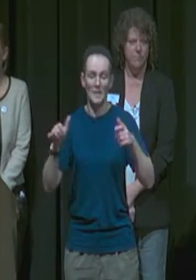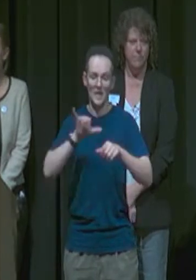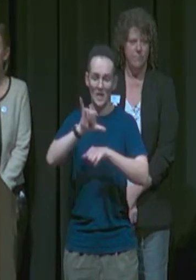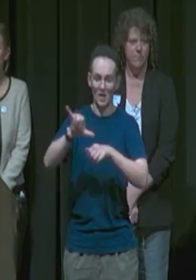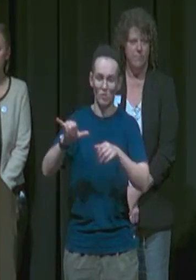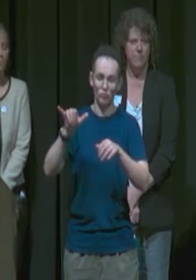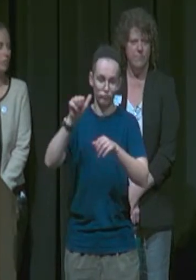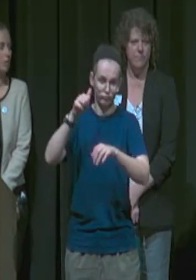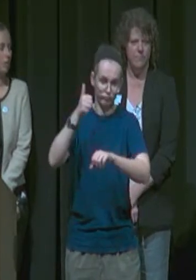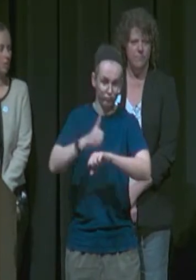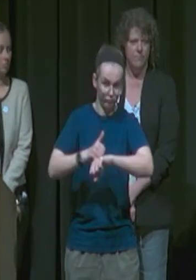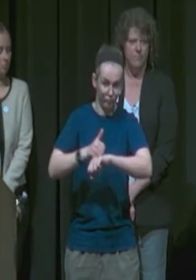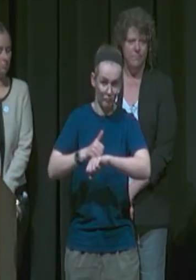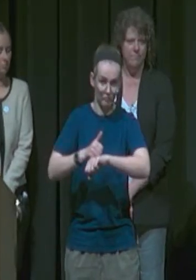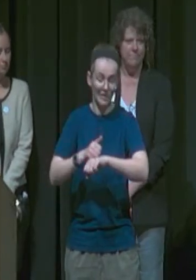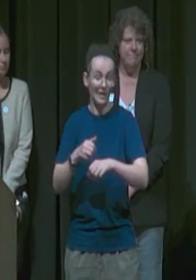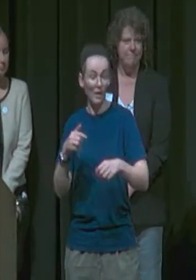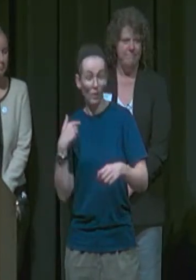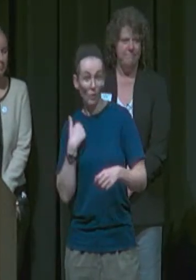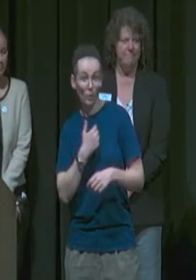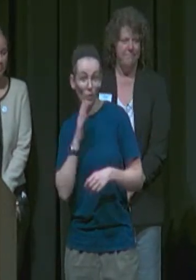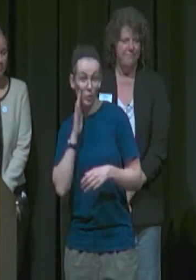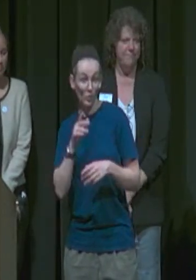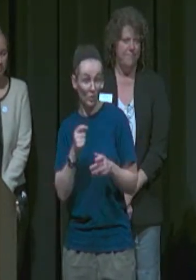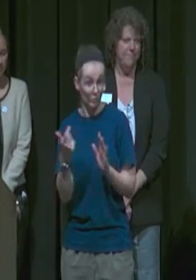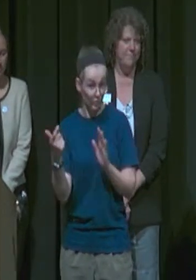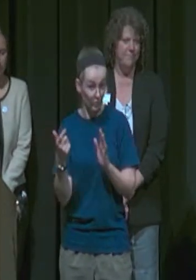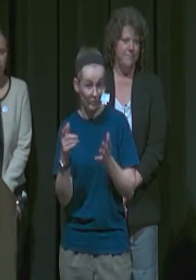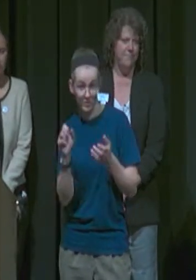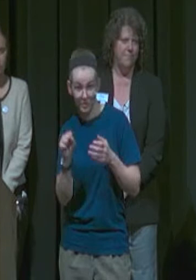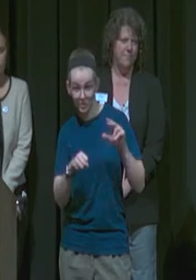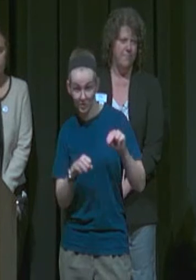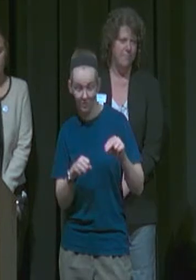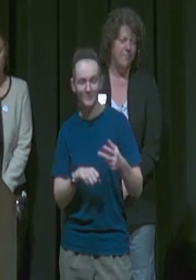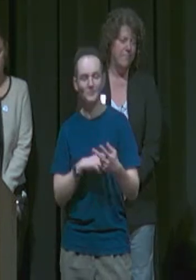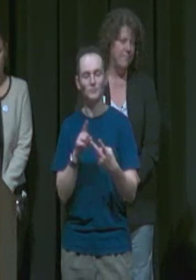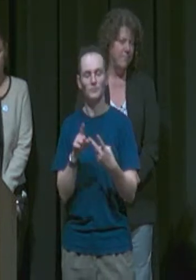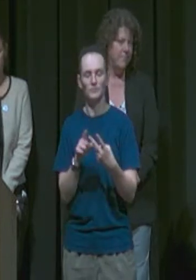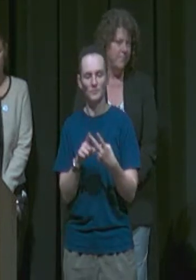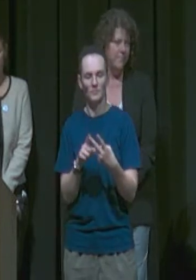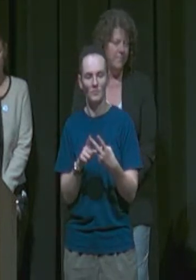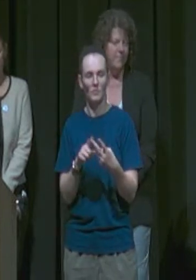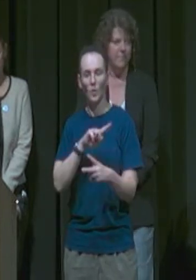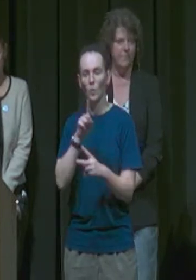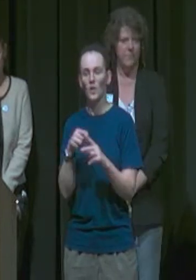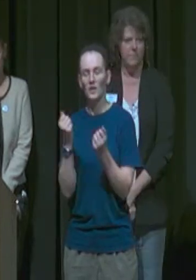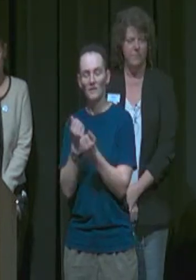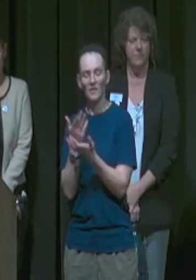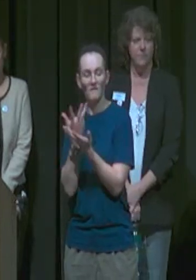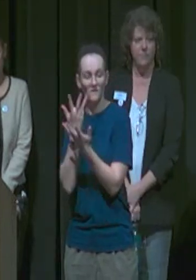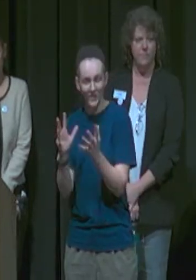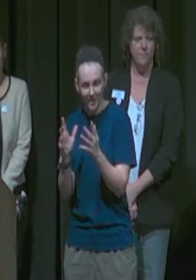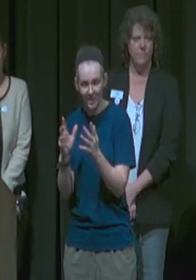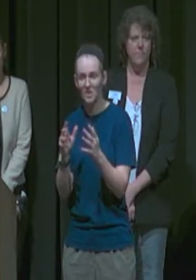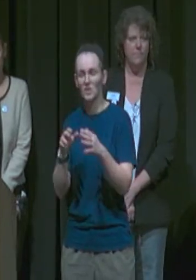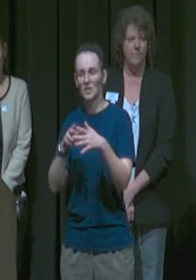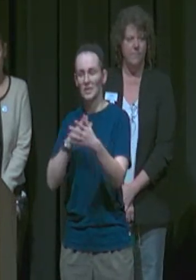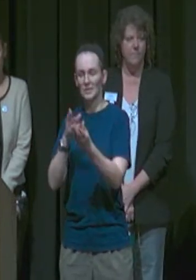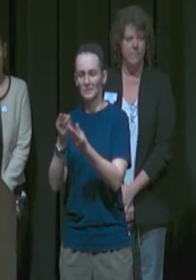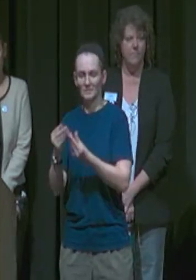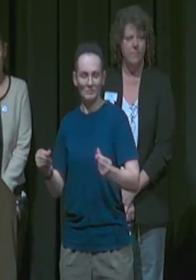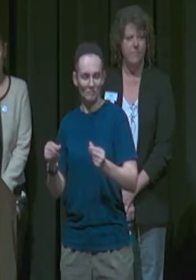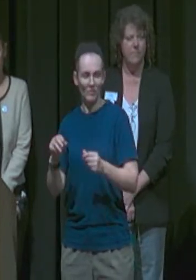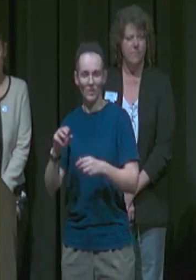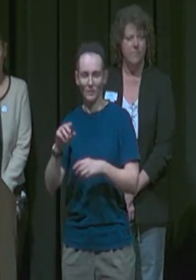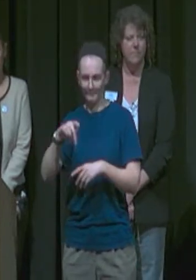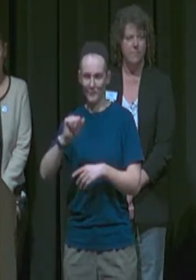considered as part of the removal? And the other part of the question is, once this is all done and completed and the Metro Parks is